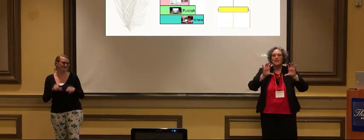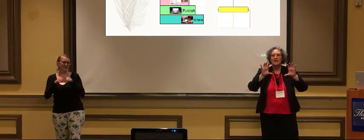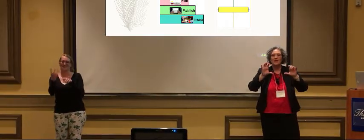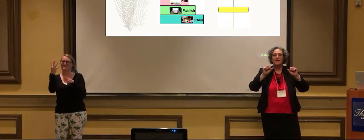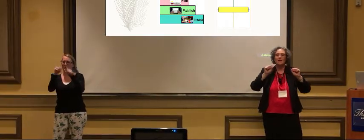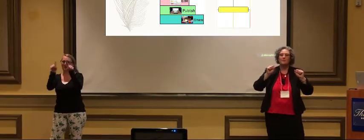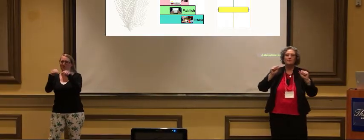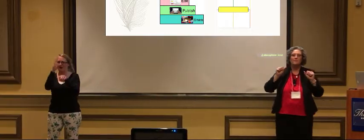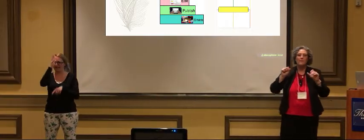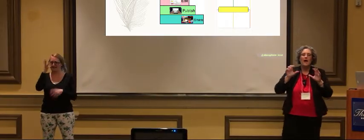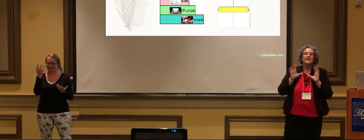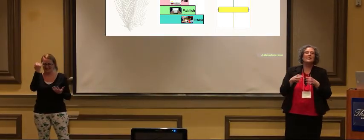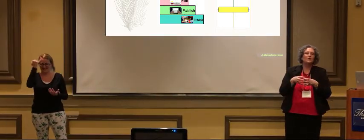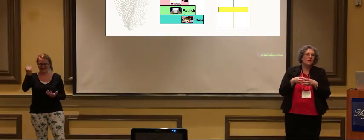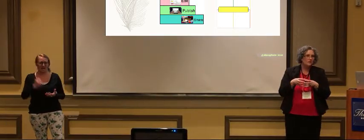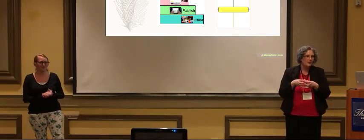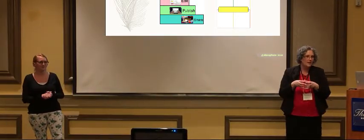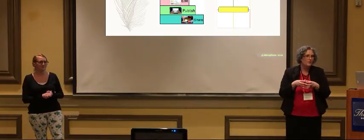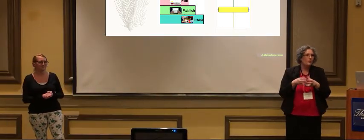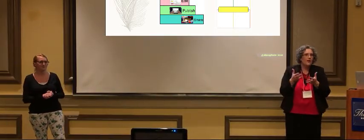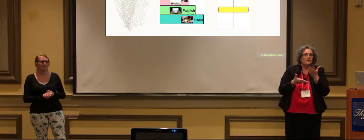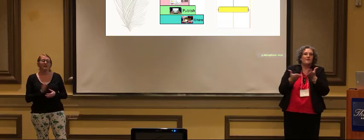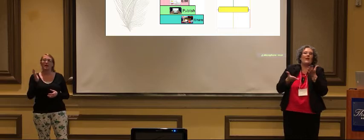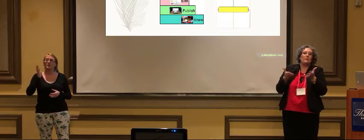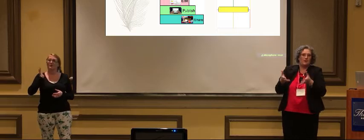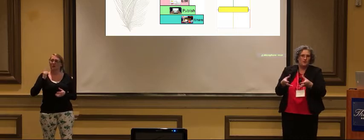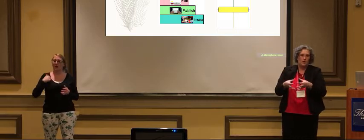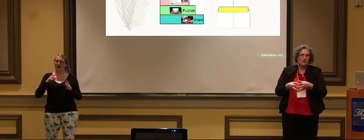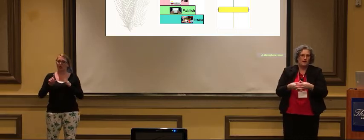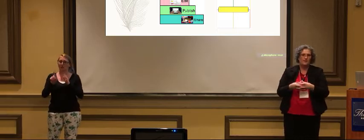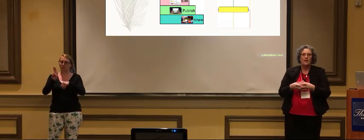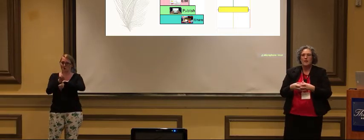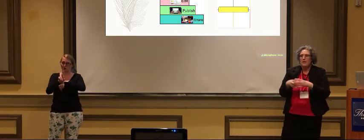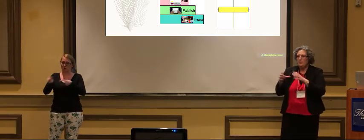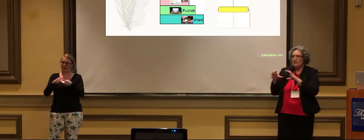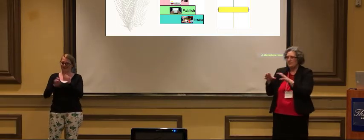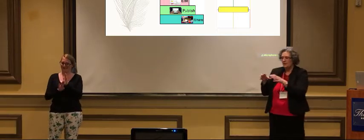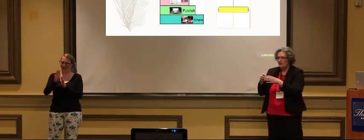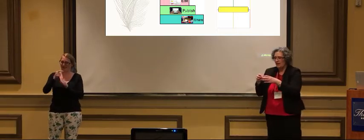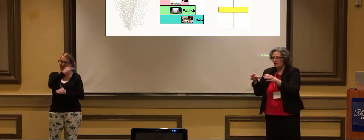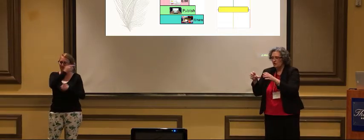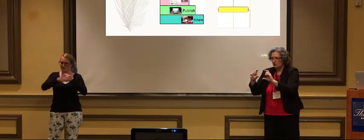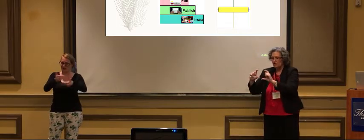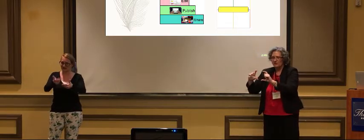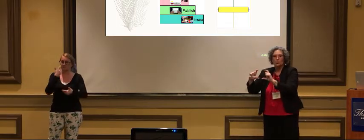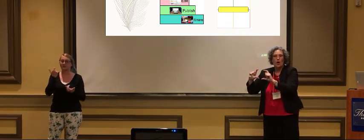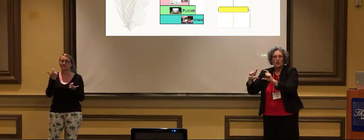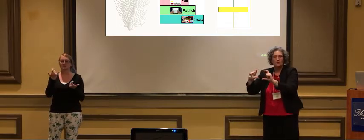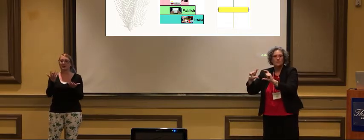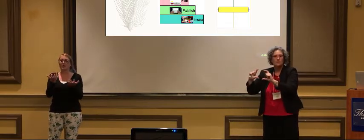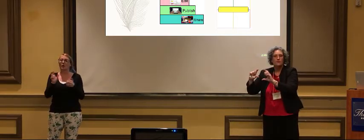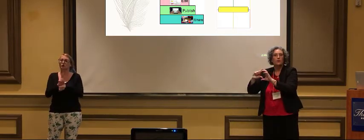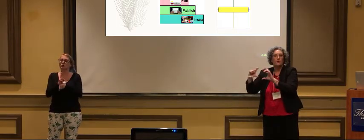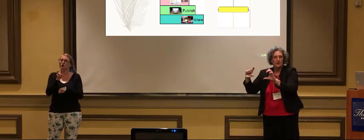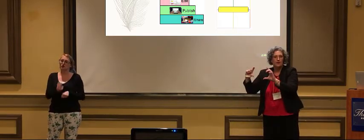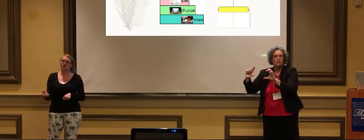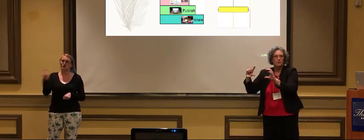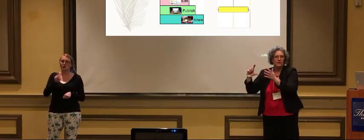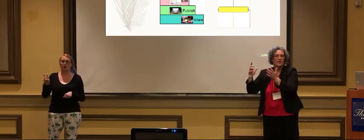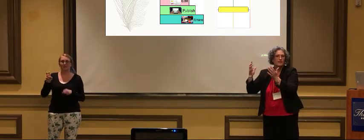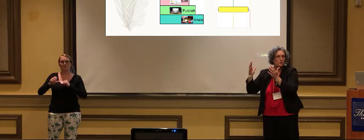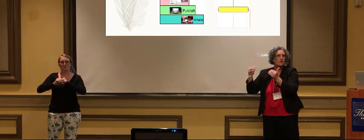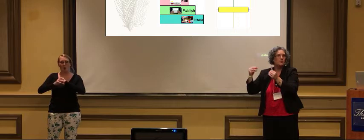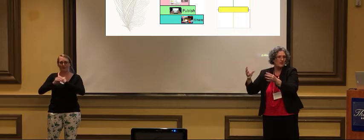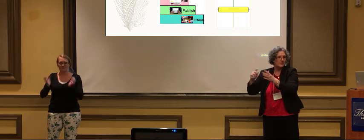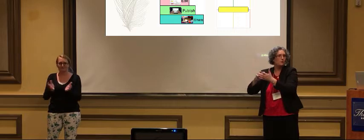Foursquare idea, I initially used it when I was developing this process, because I would take the journeys prompts for the week